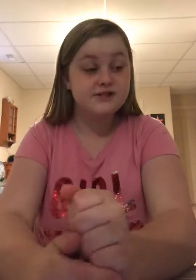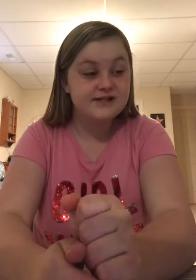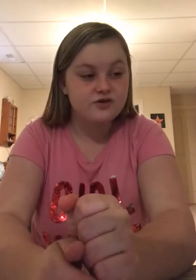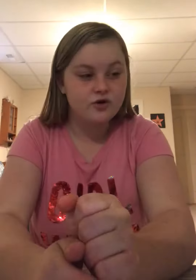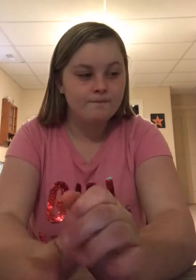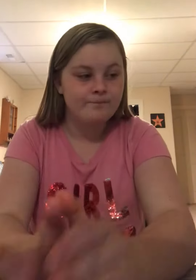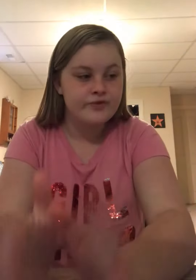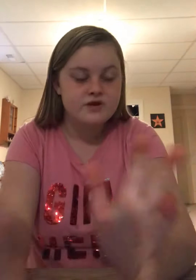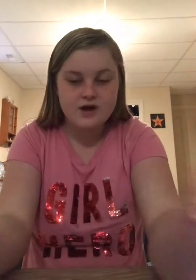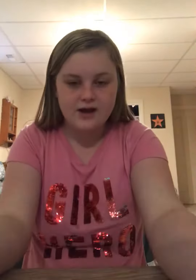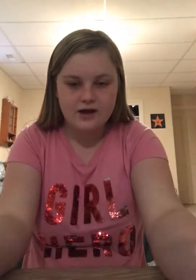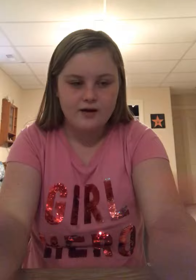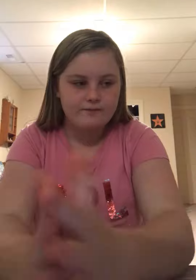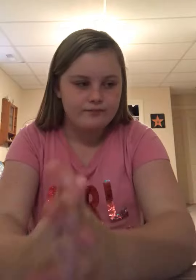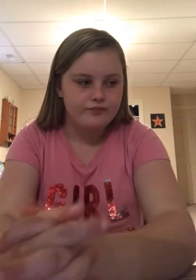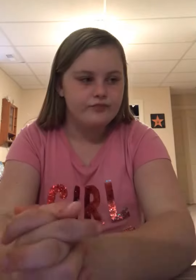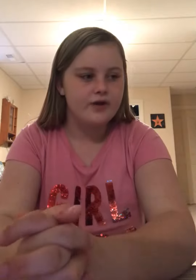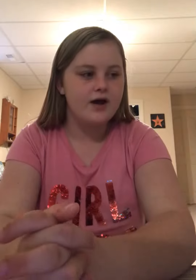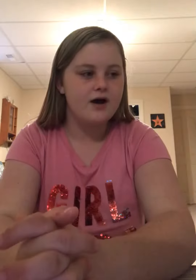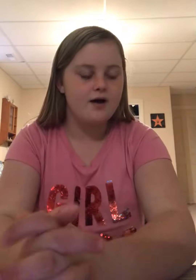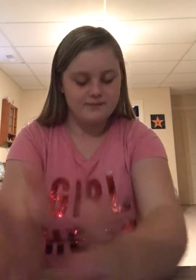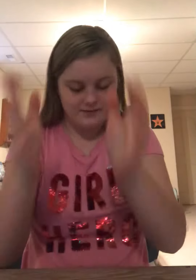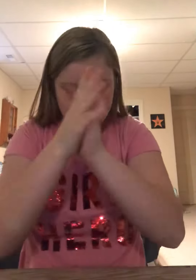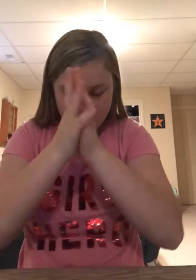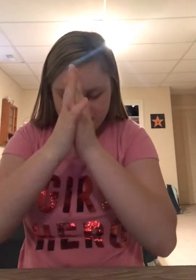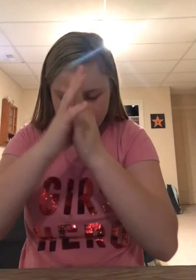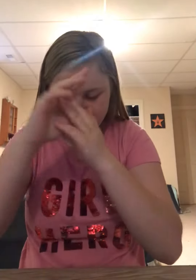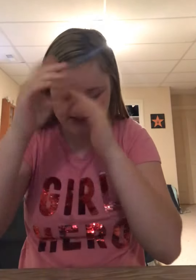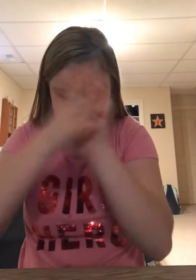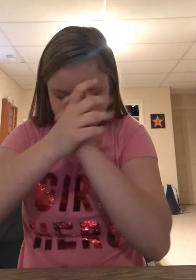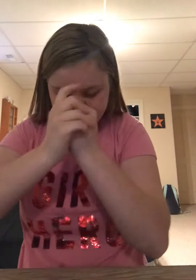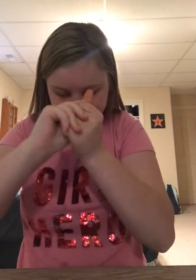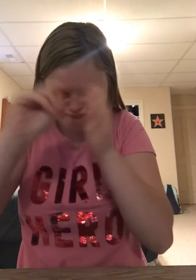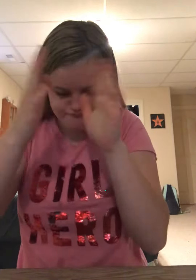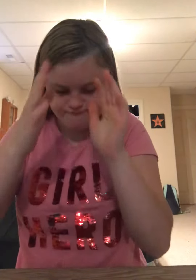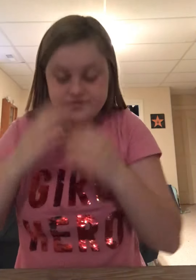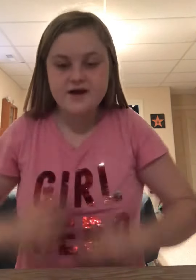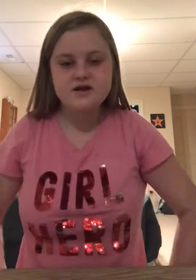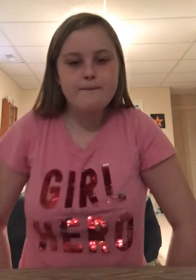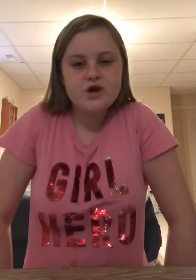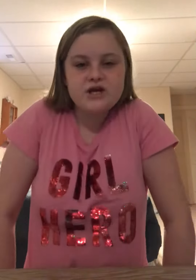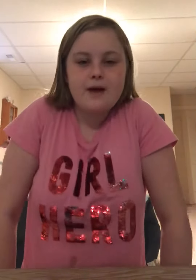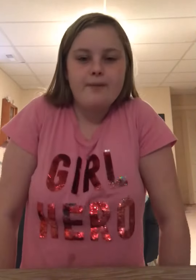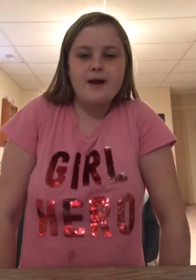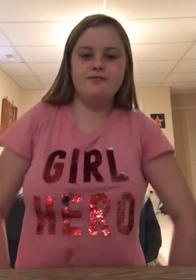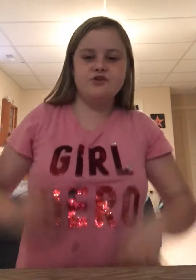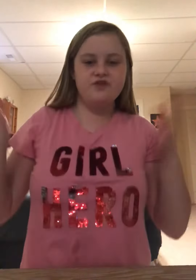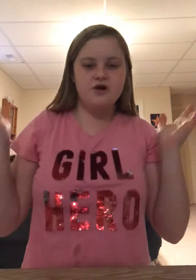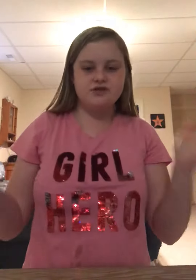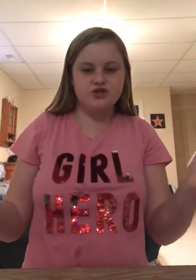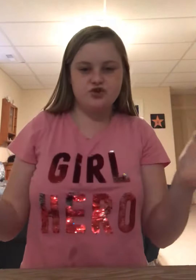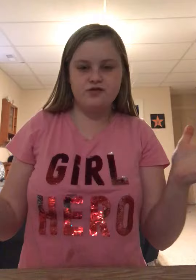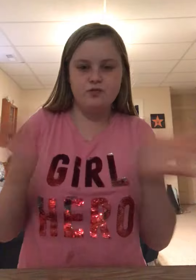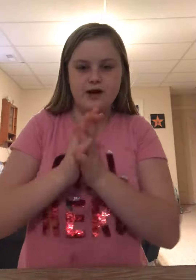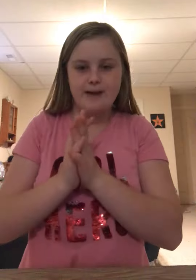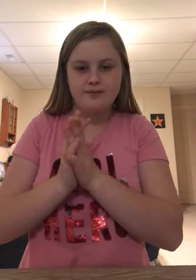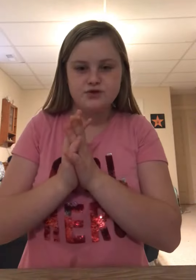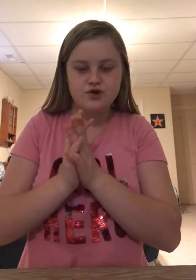single, um, me and my boyfriend ended up breaking up and this video is the truth of what happened between